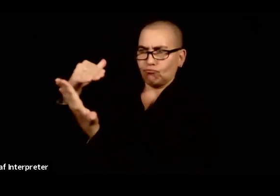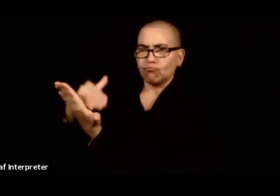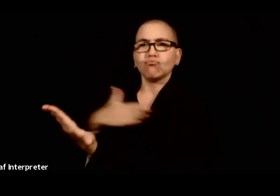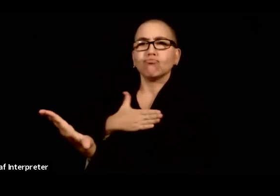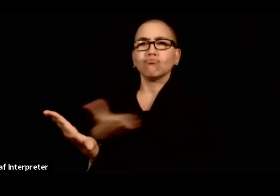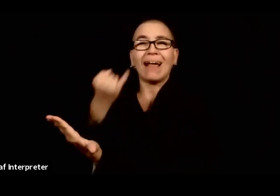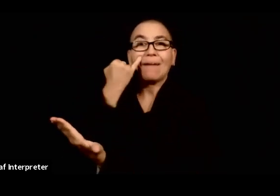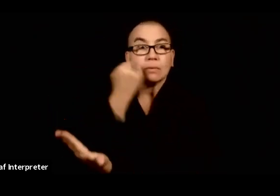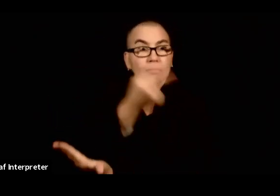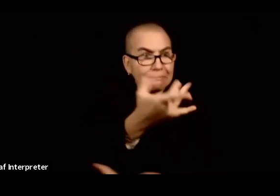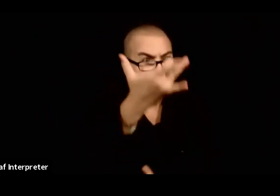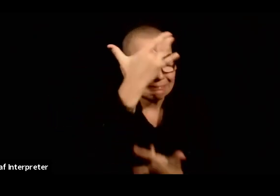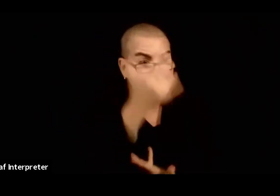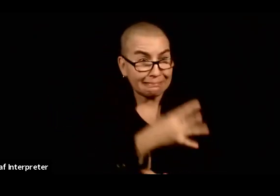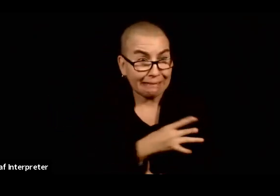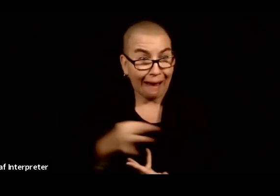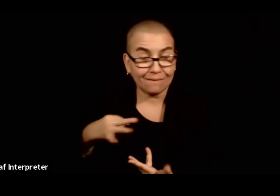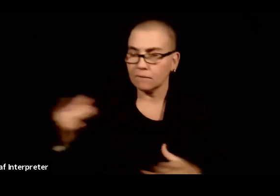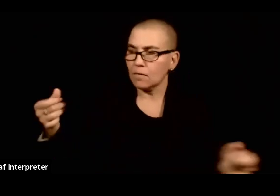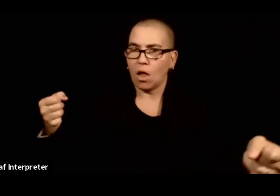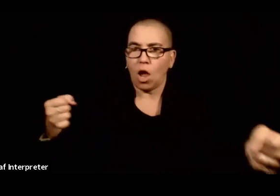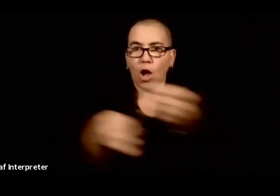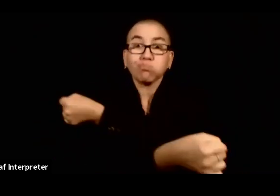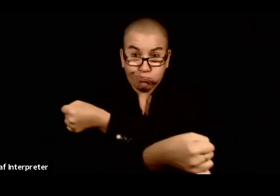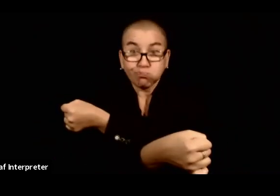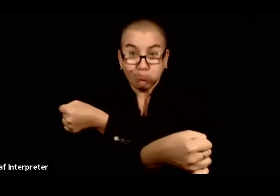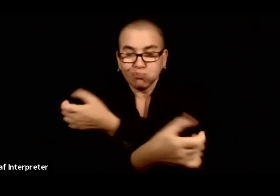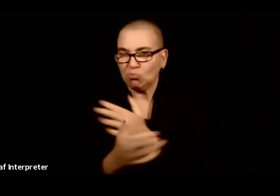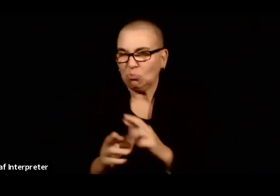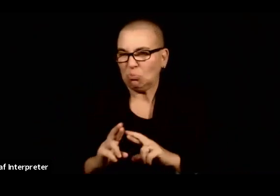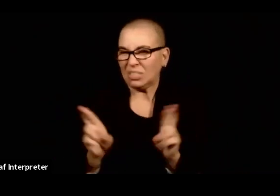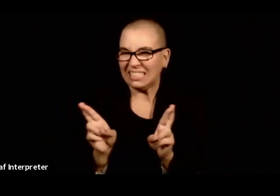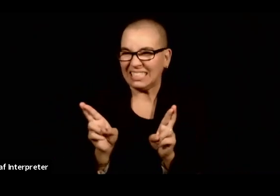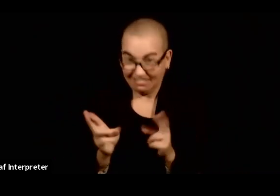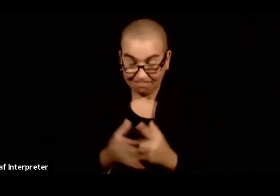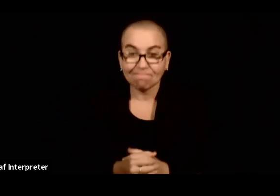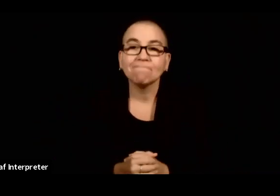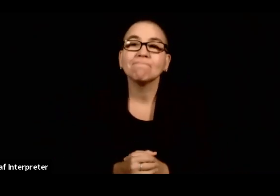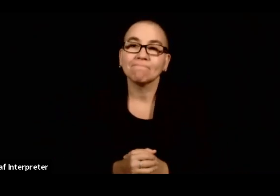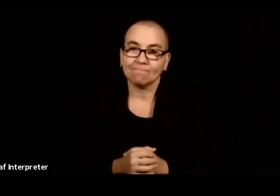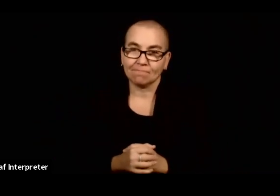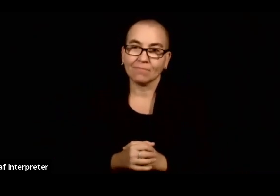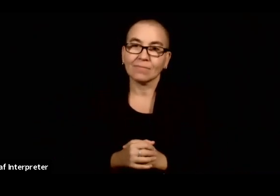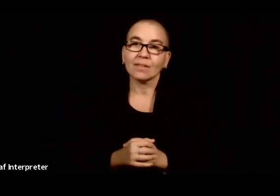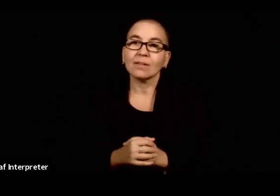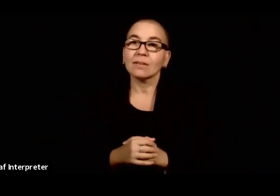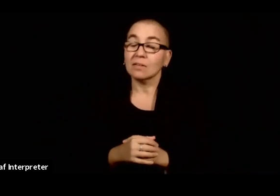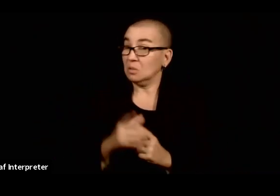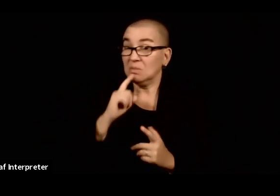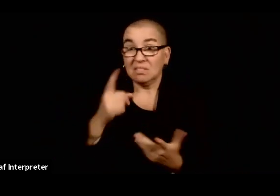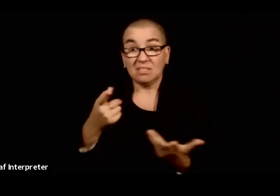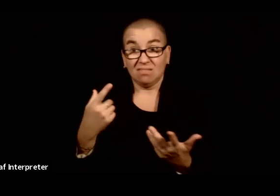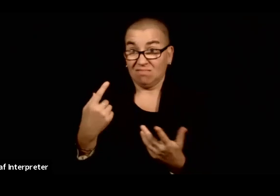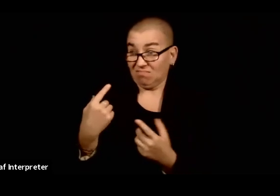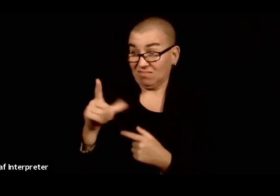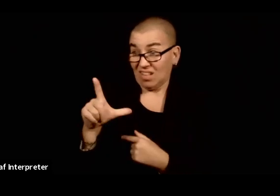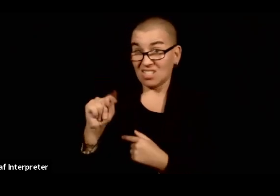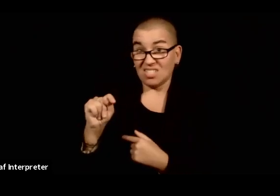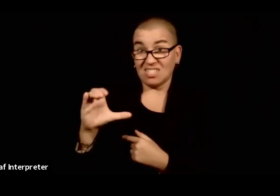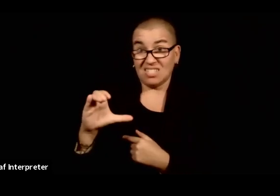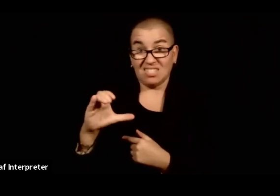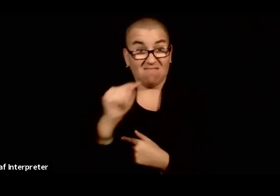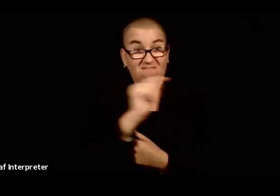plan. Second, as mentioned earlier, the vast majority of our long-term care facilities are in good shape, and